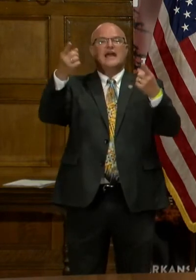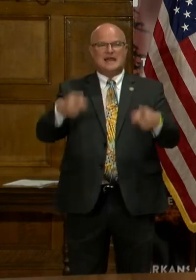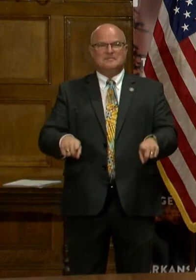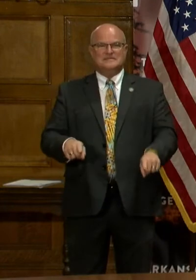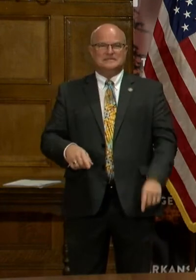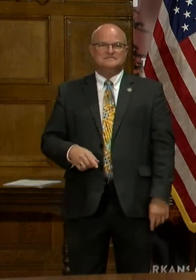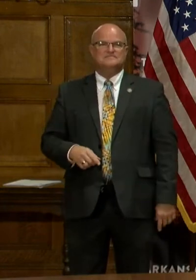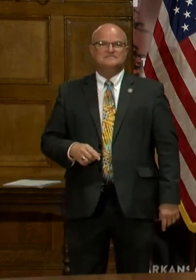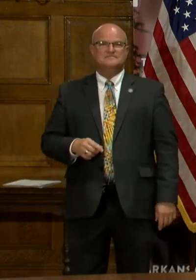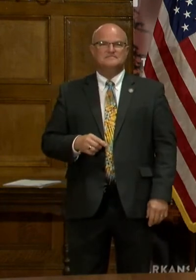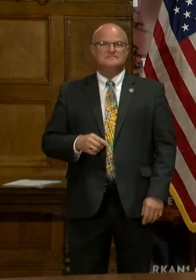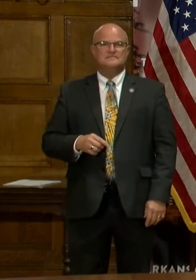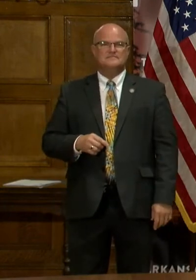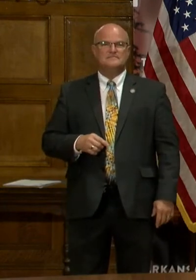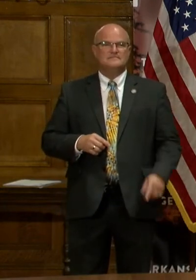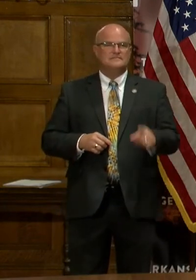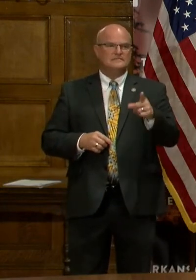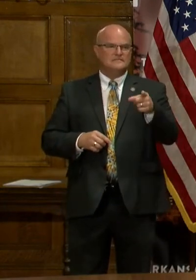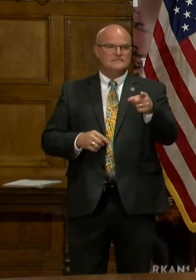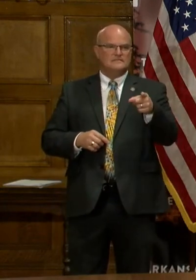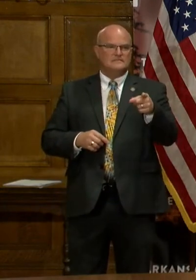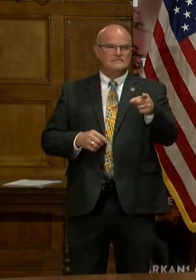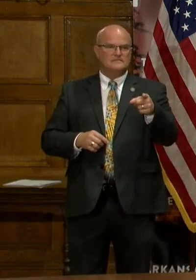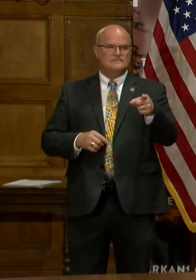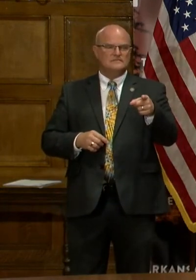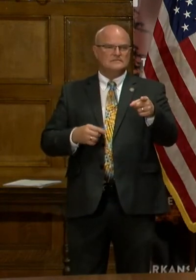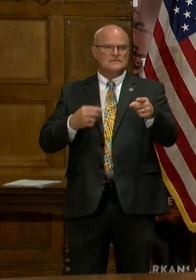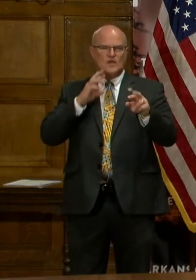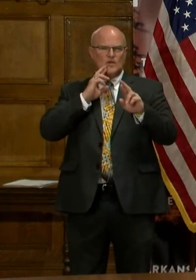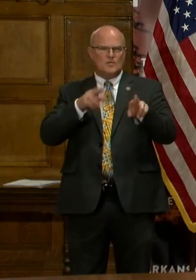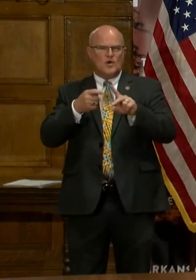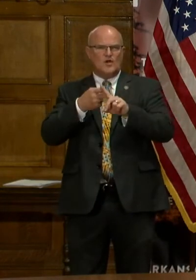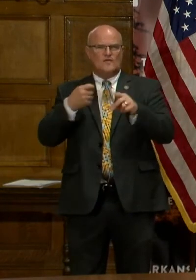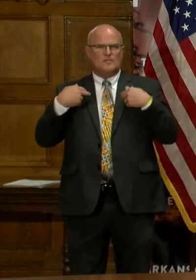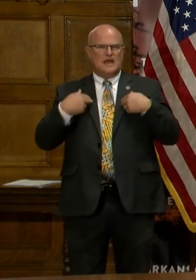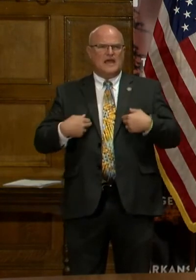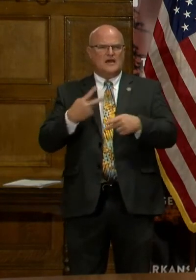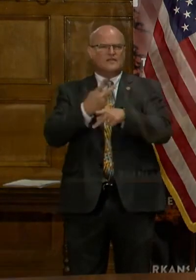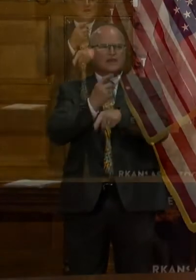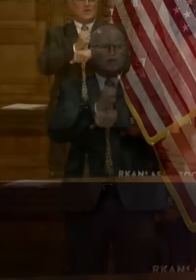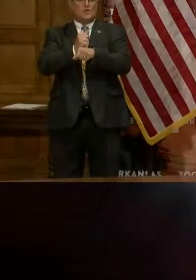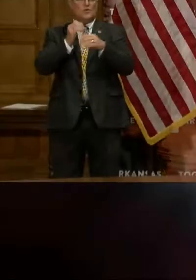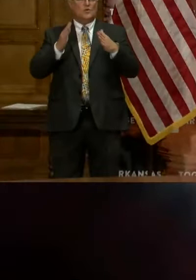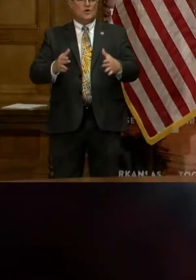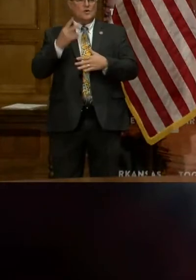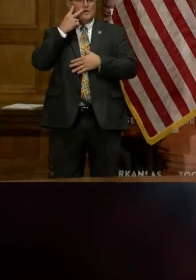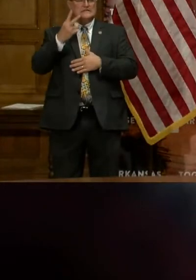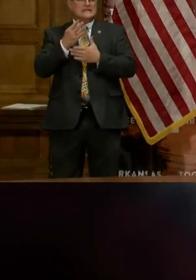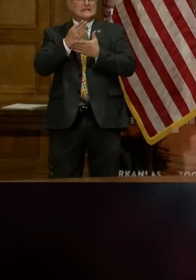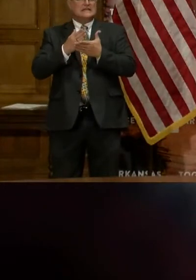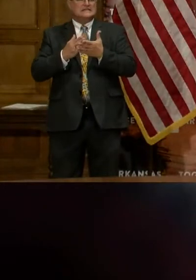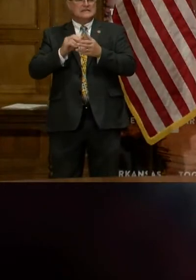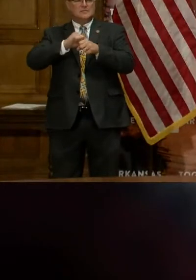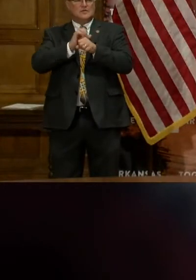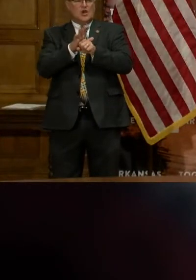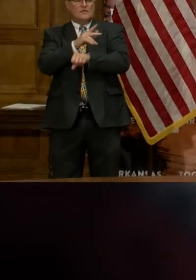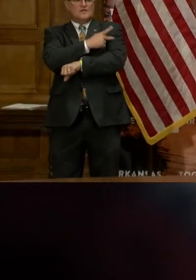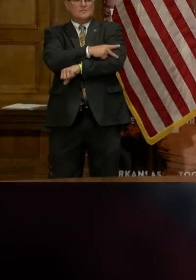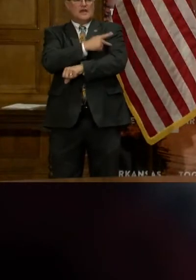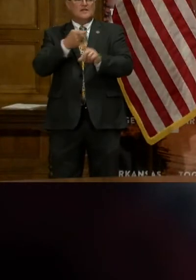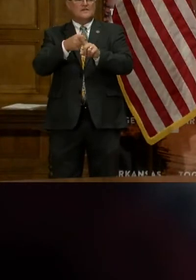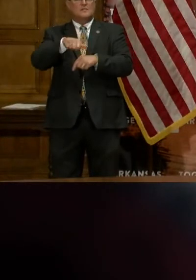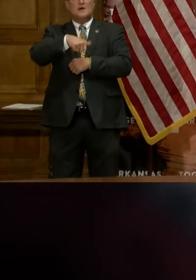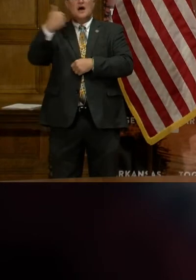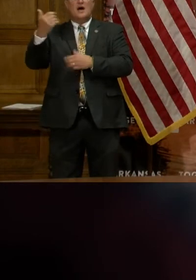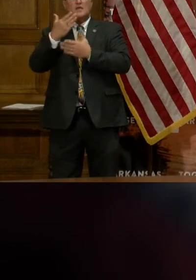happens. Yes. We're getting reports from healthcare workers that we're seeing some COVID patients coming in from